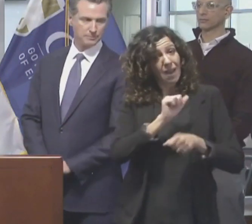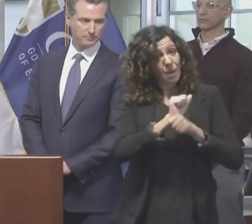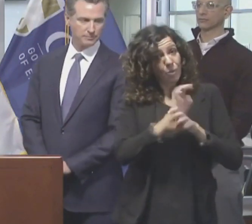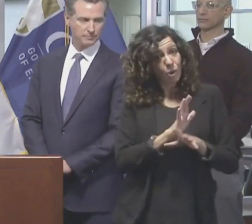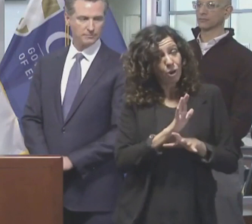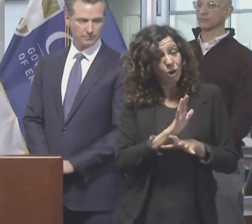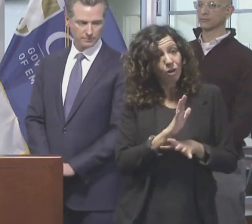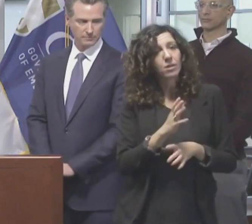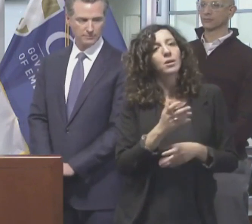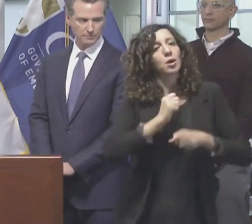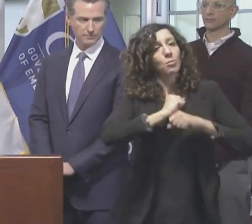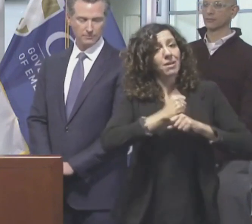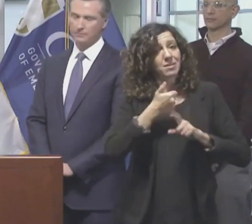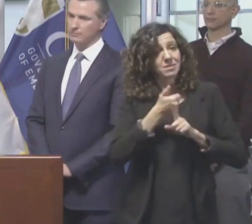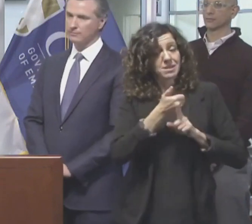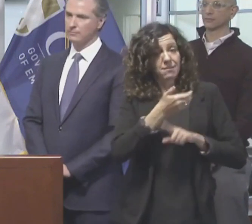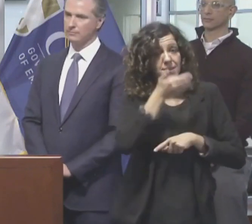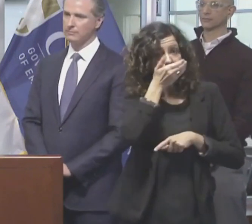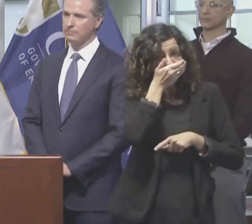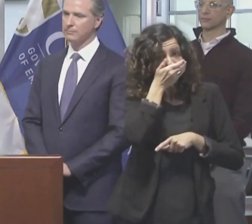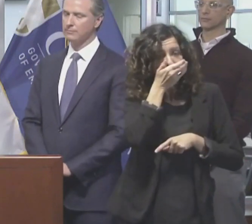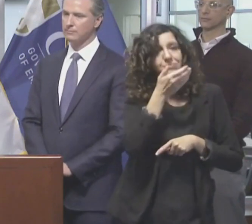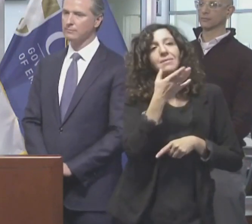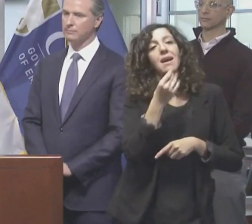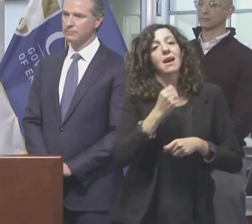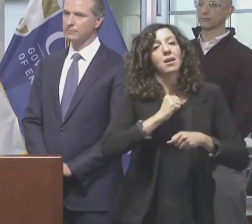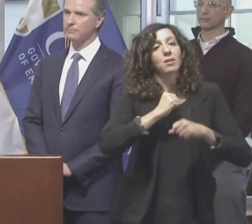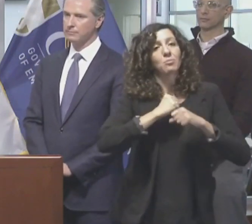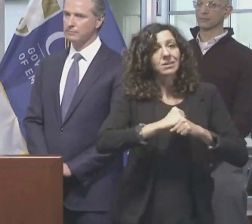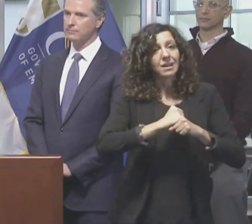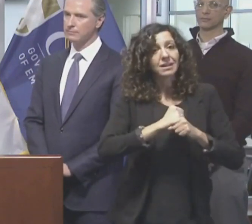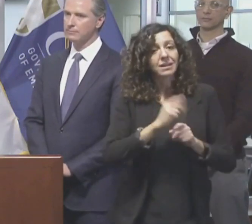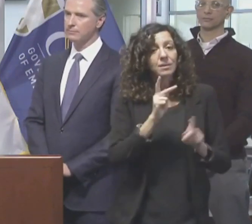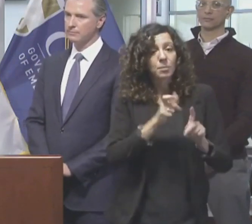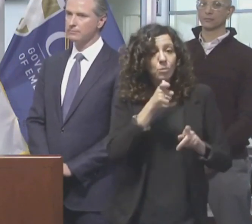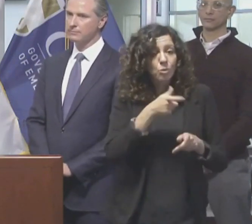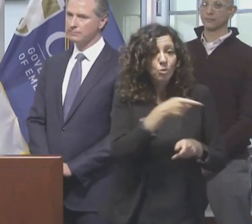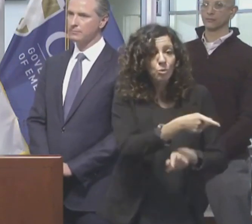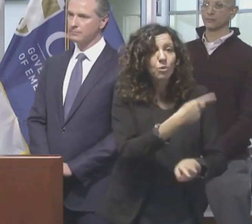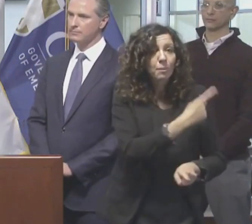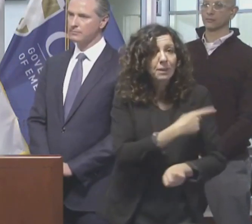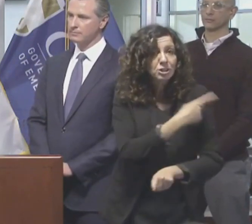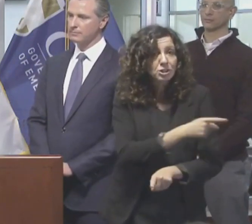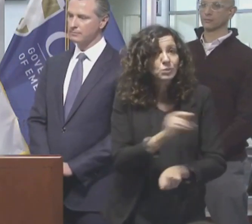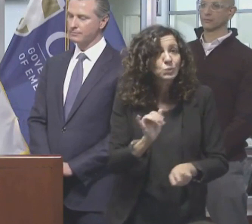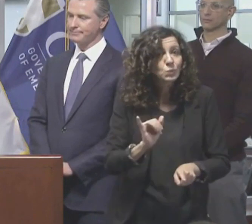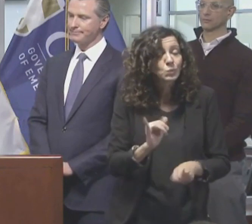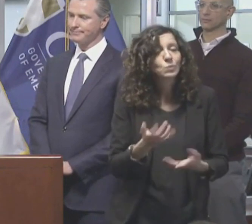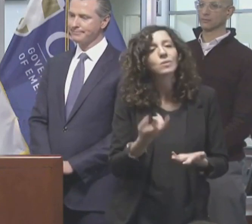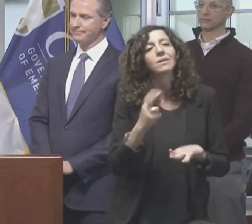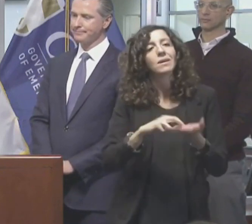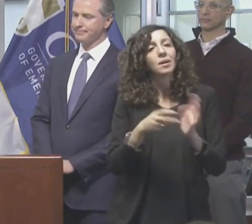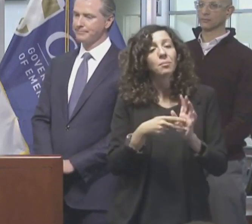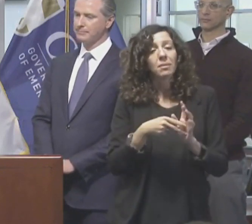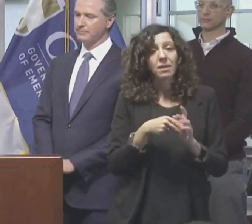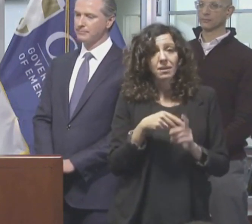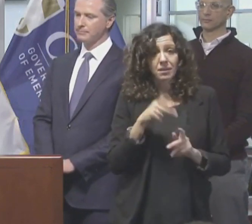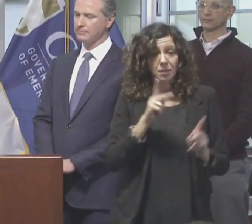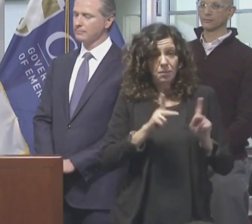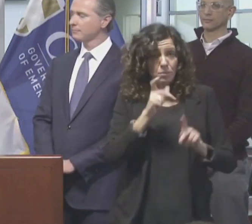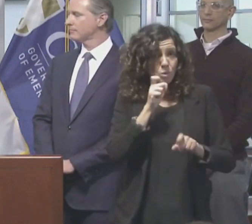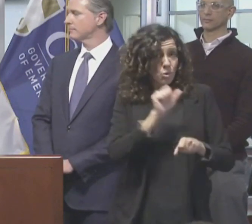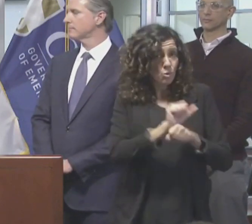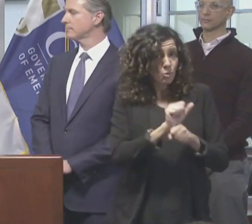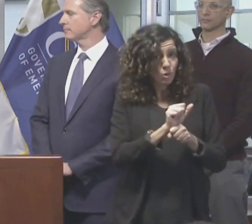infected, they'll infect the people they're caring for. They're actually protecting the people they care for even more so. So essentially, these are people who are in